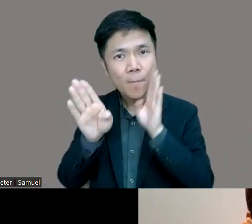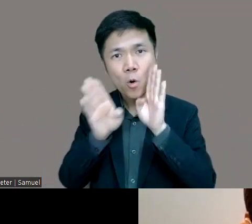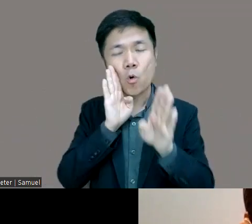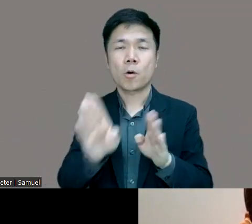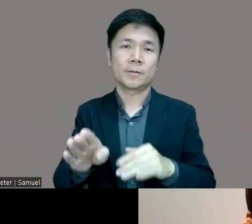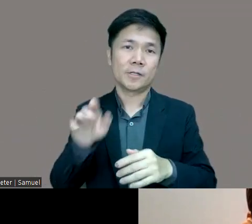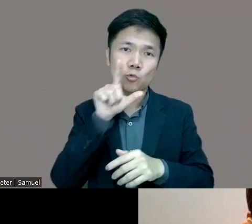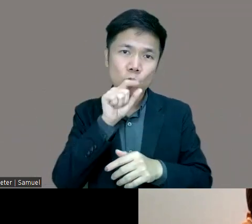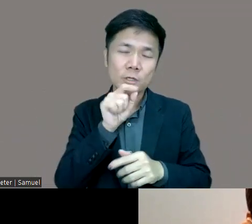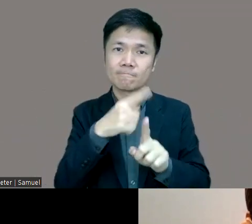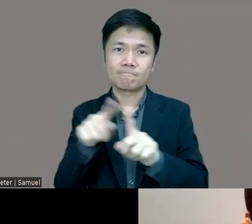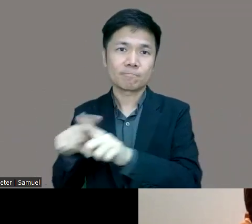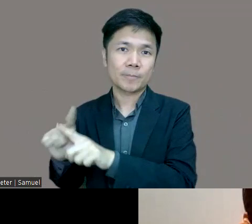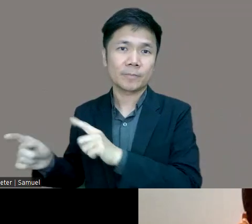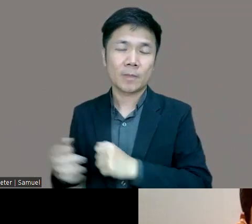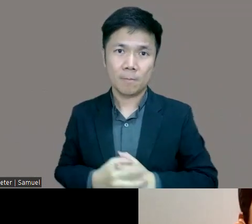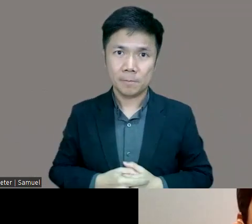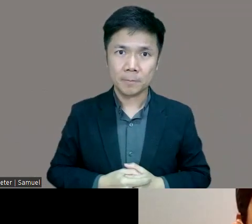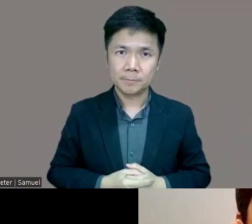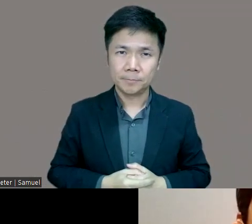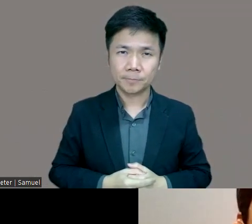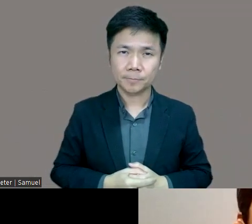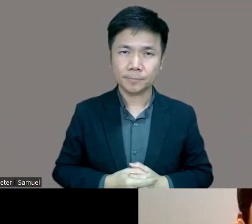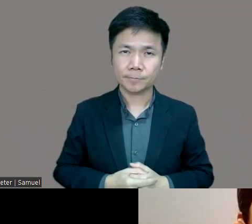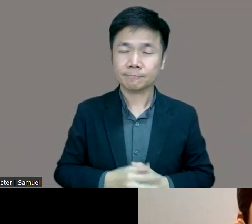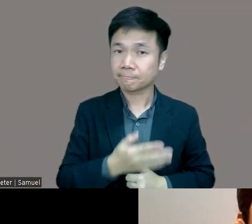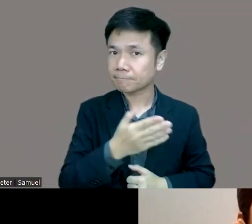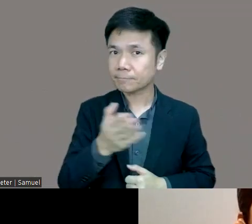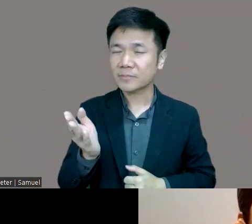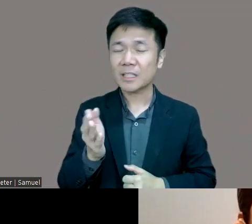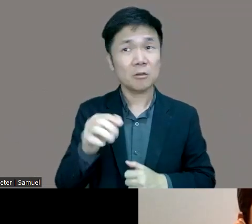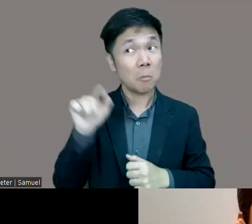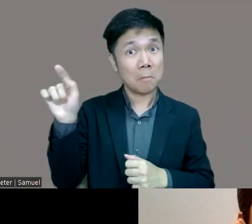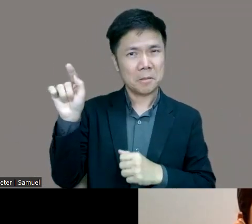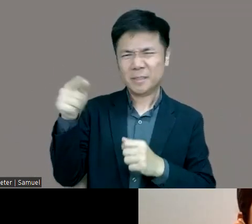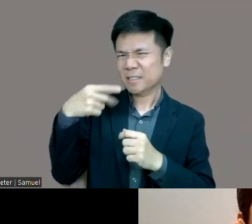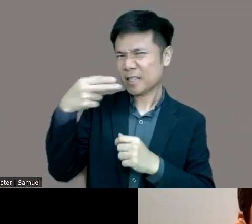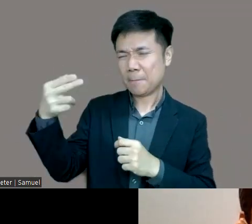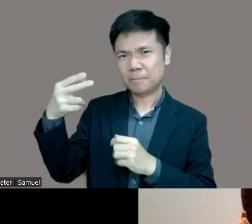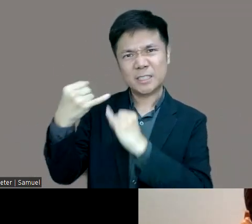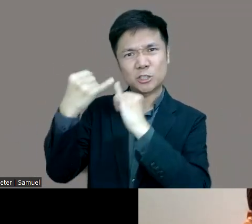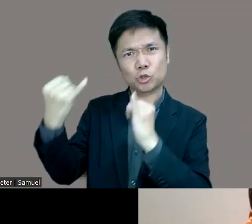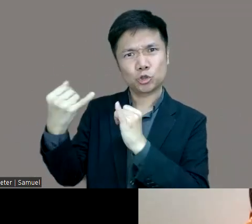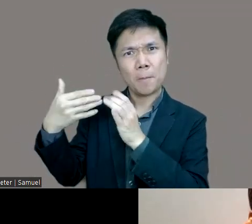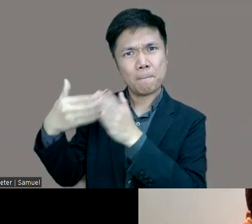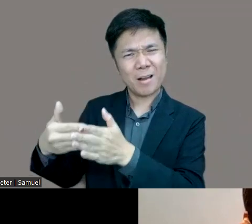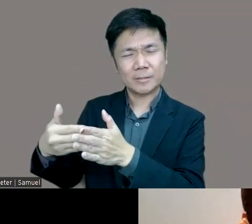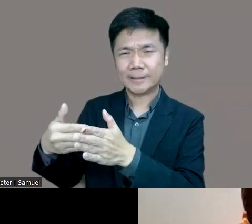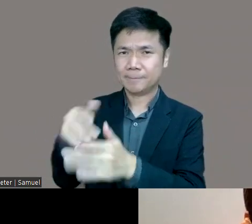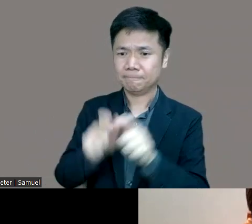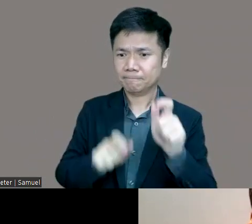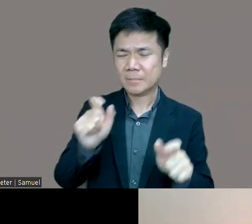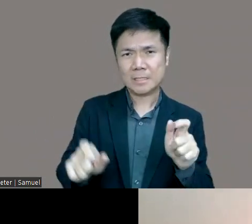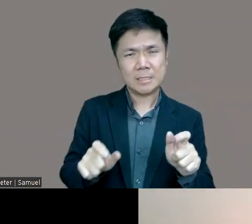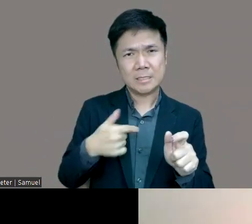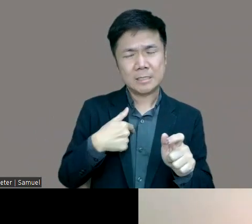an example of how these kind of institutional barriers can create additional barriers for persons with